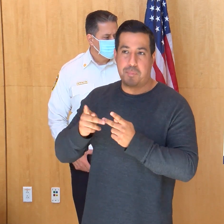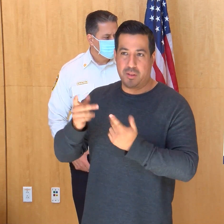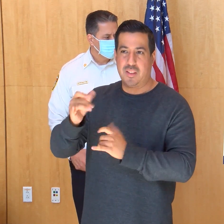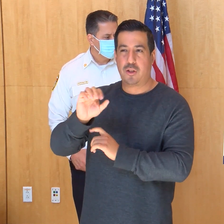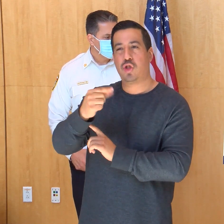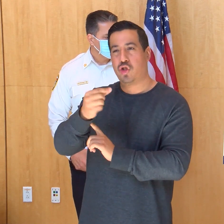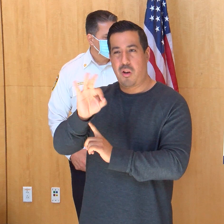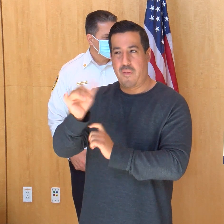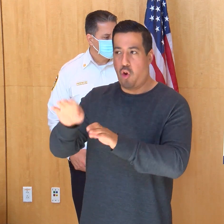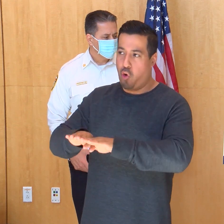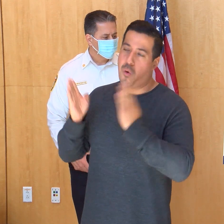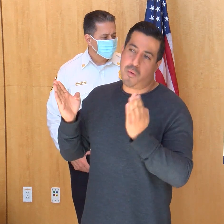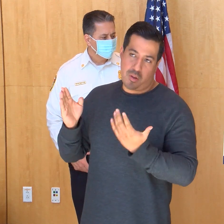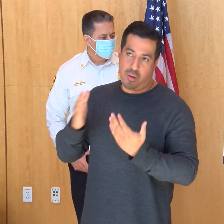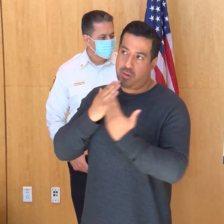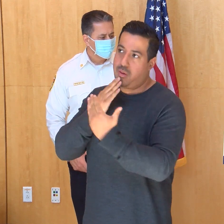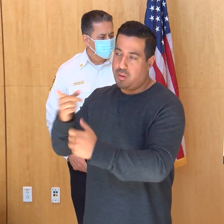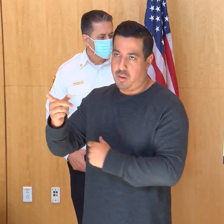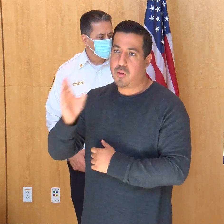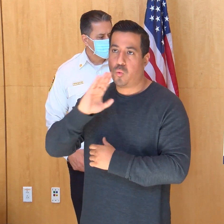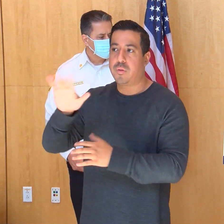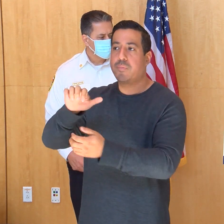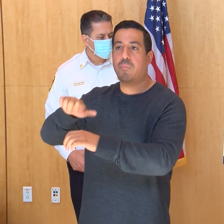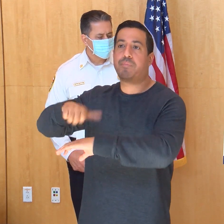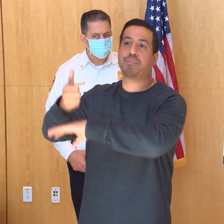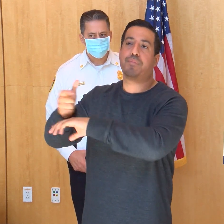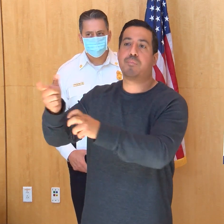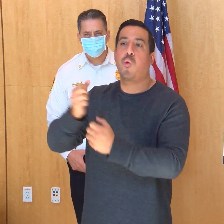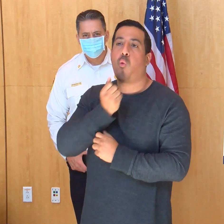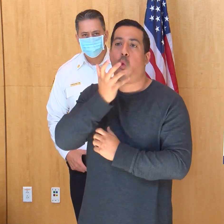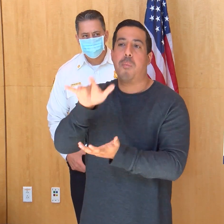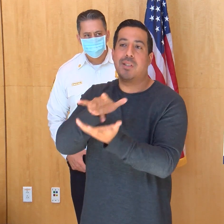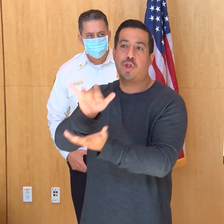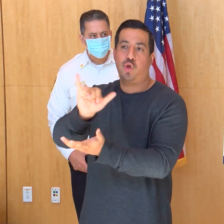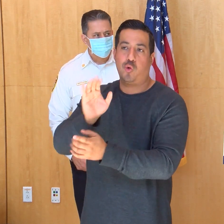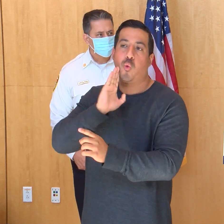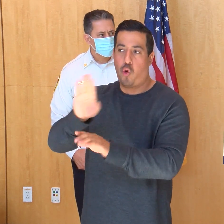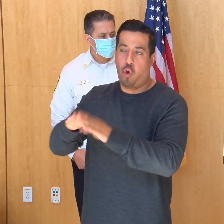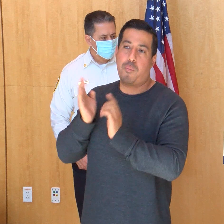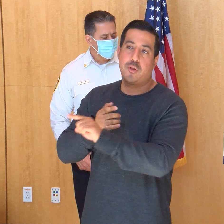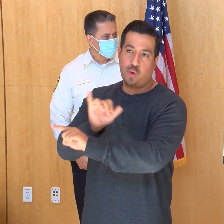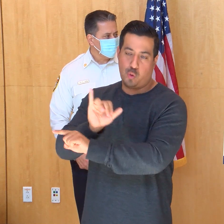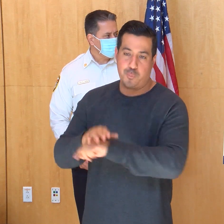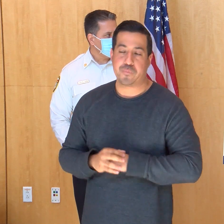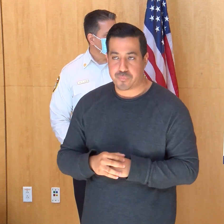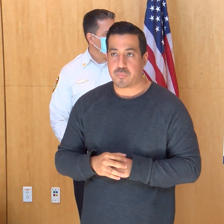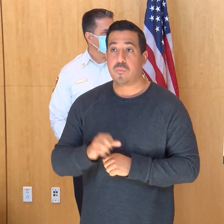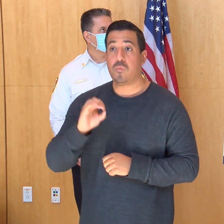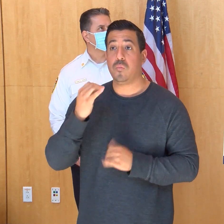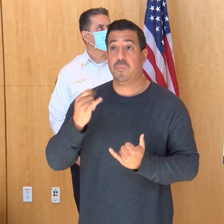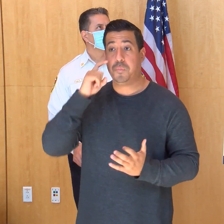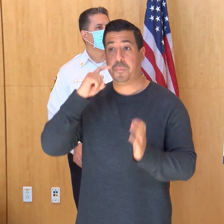business, Gallery Furniture, that will serve as a warming center as well. So recognizing